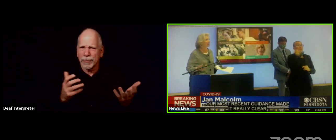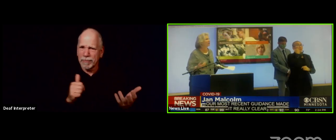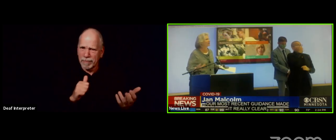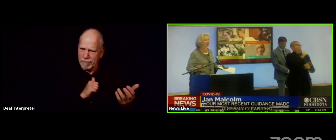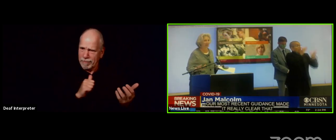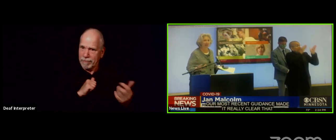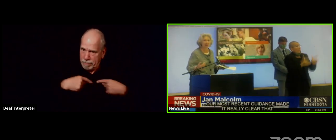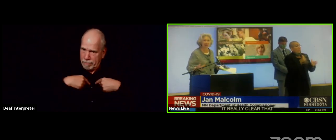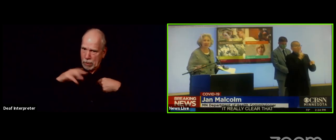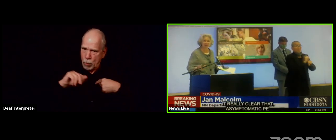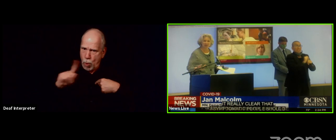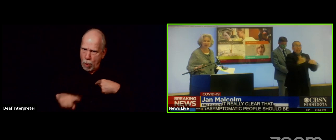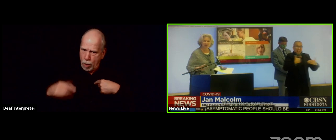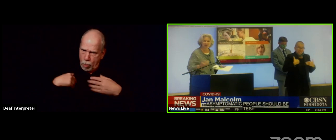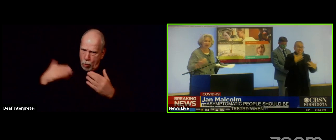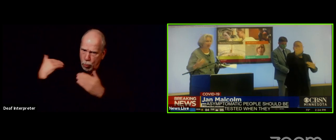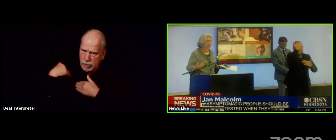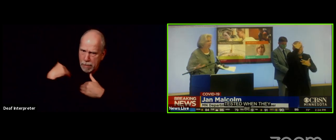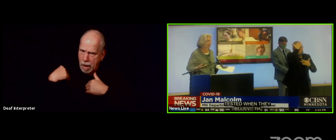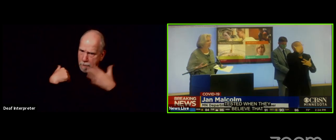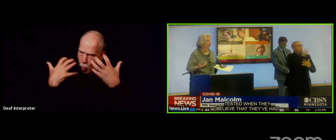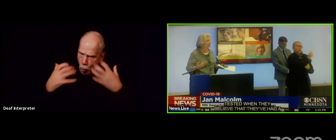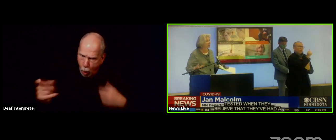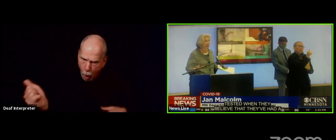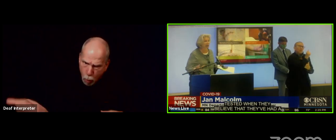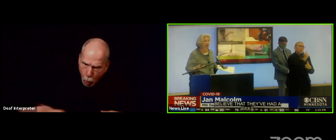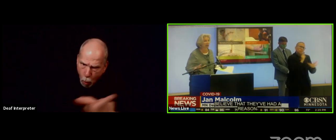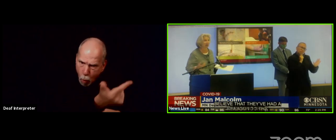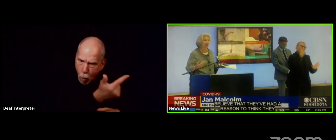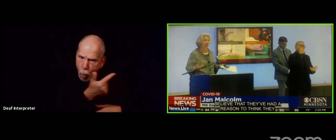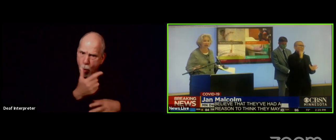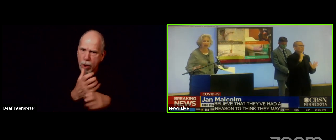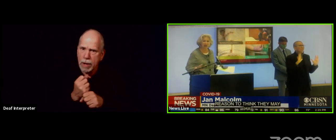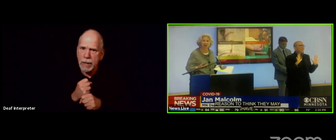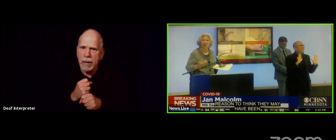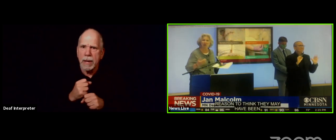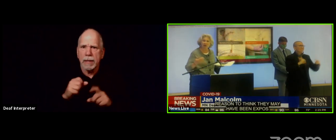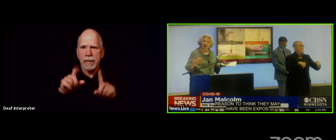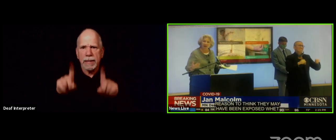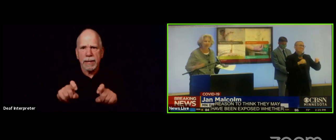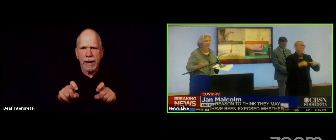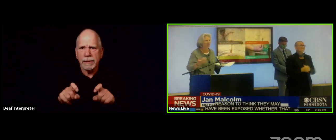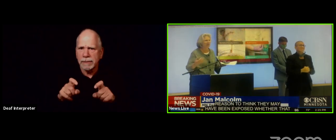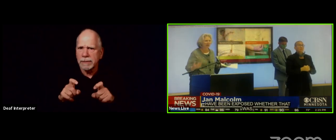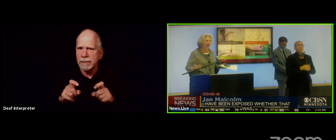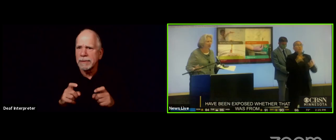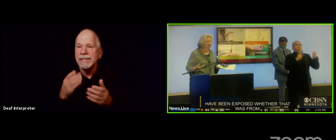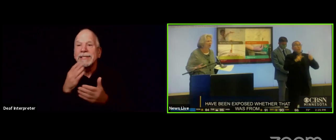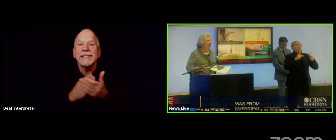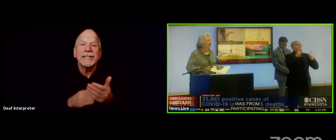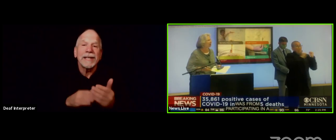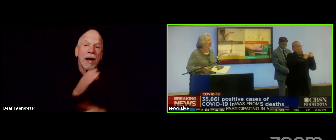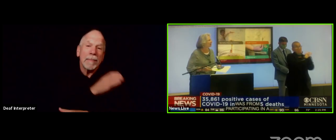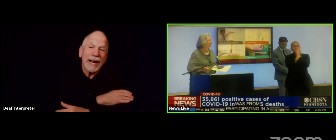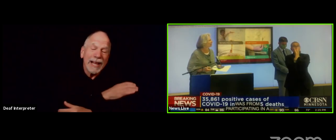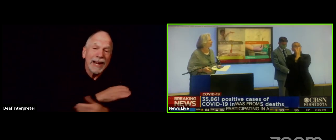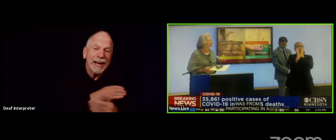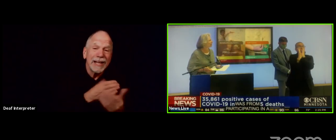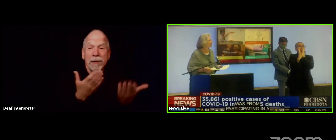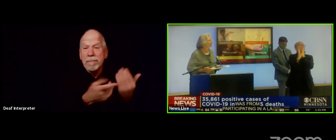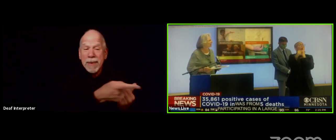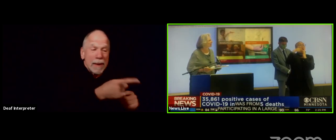a reason to think they may have been exposed, whether that was from participating in a large gathering or from somebody they know